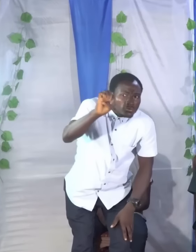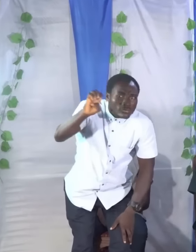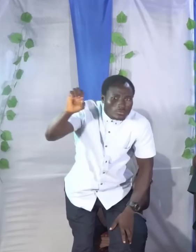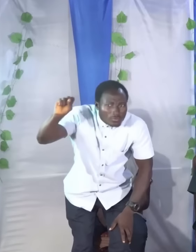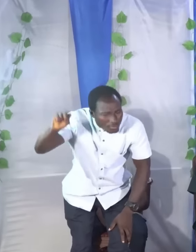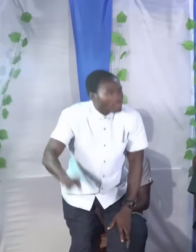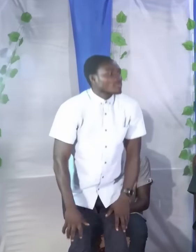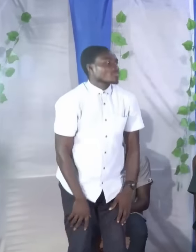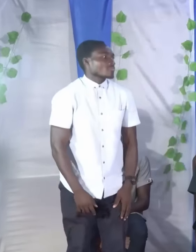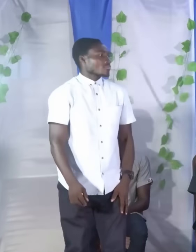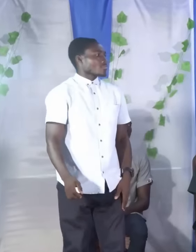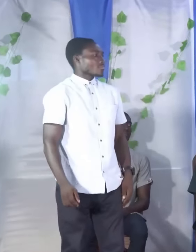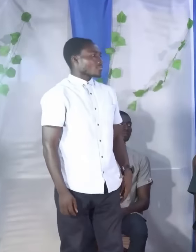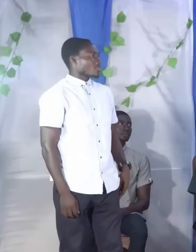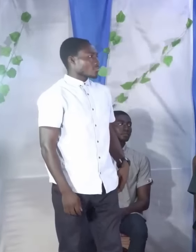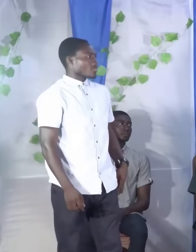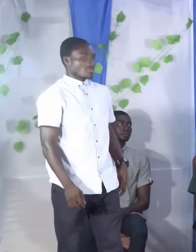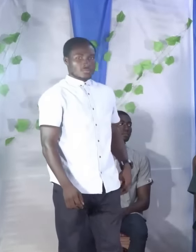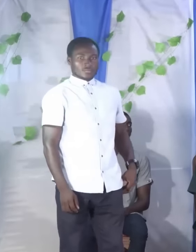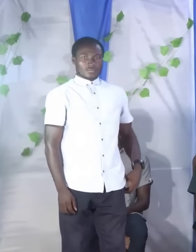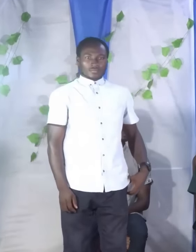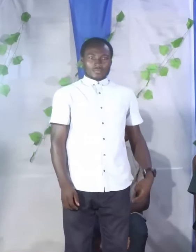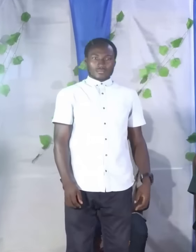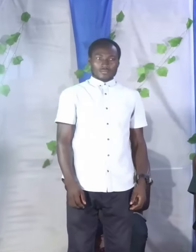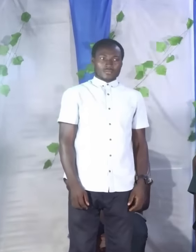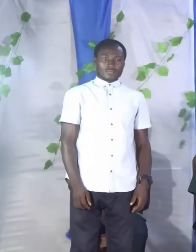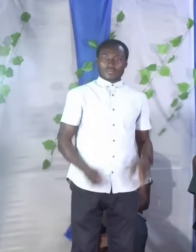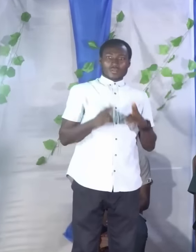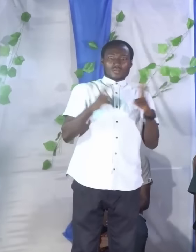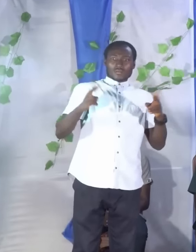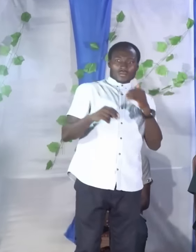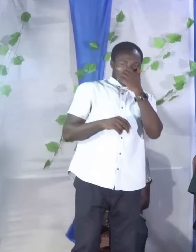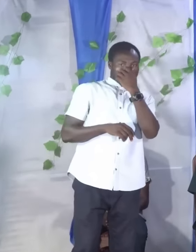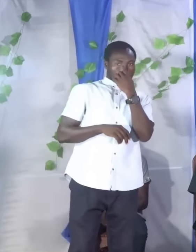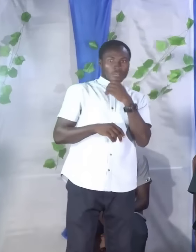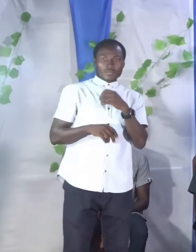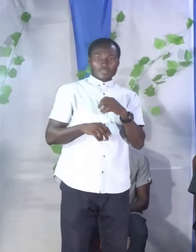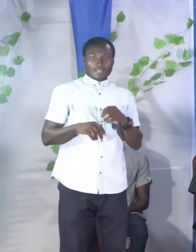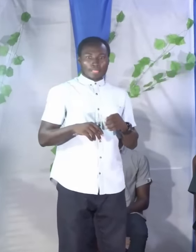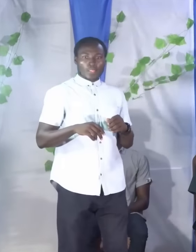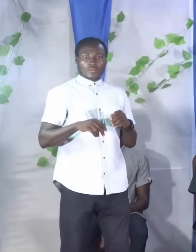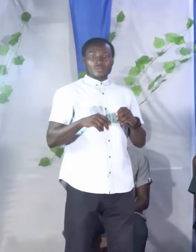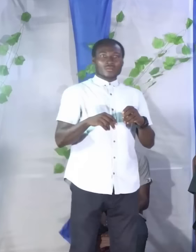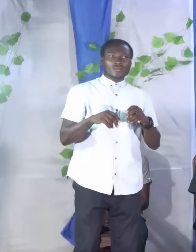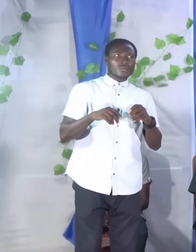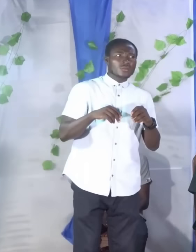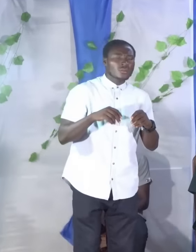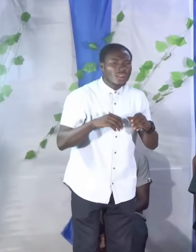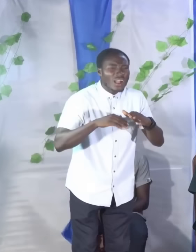bro phone number and our phone and someone go for catch rain na mshwa de ndia na bisa sa na mo adwen kire mo se mi minye sika de fre